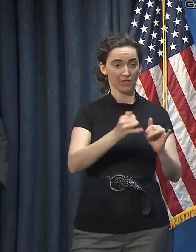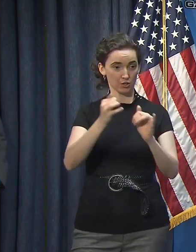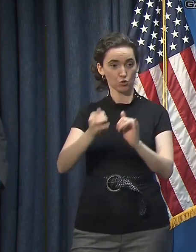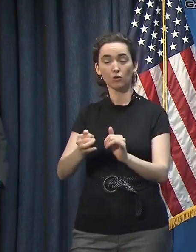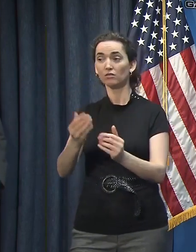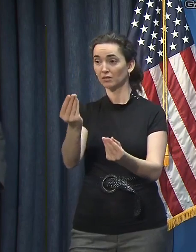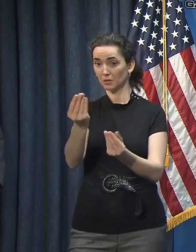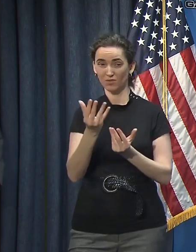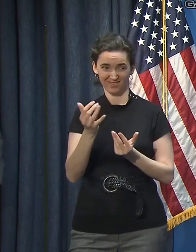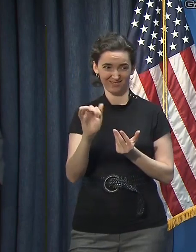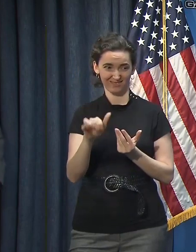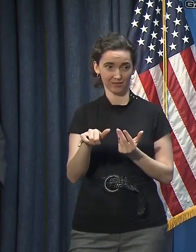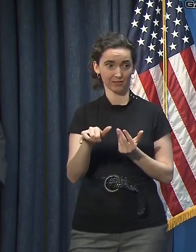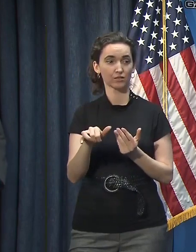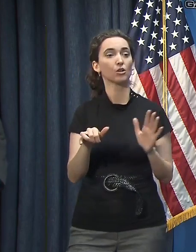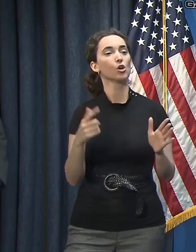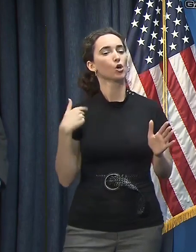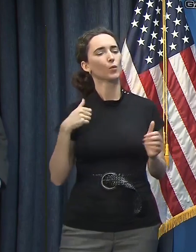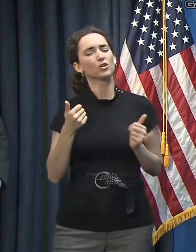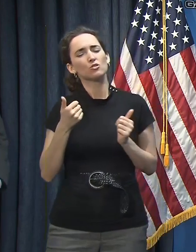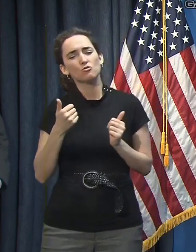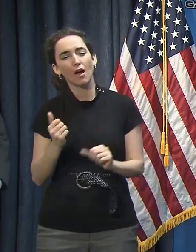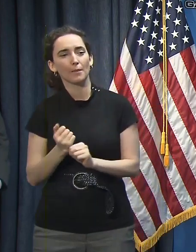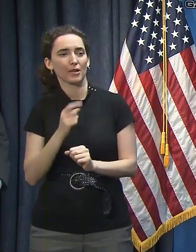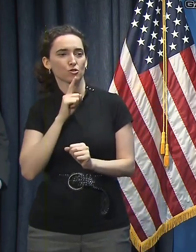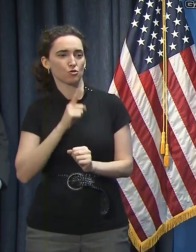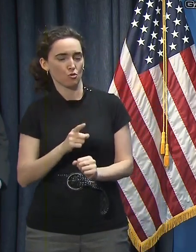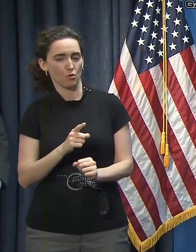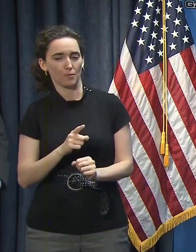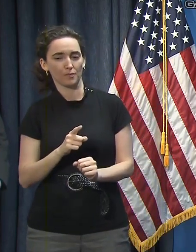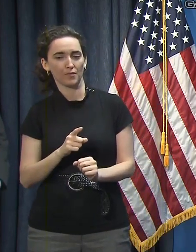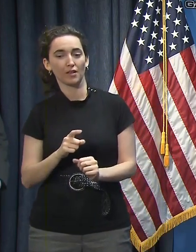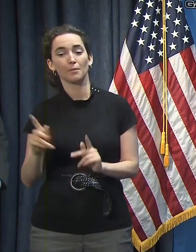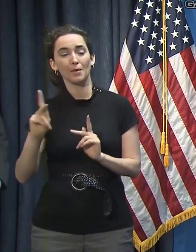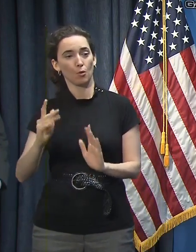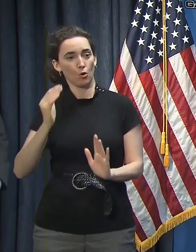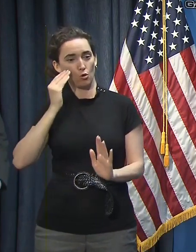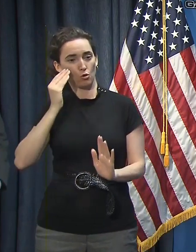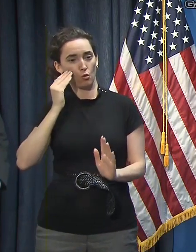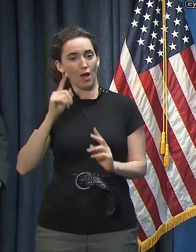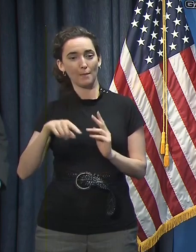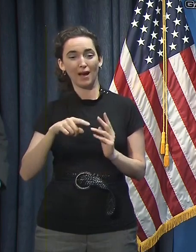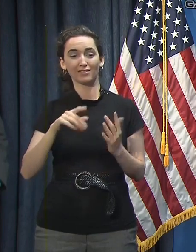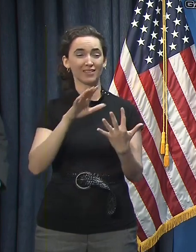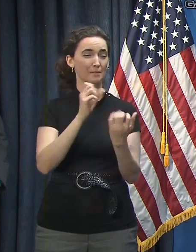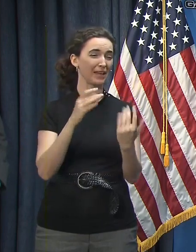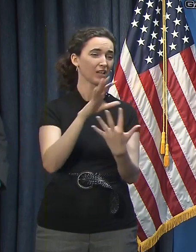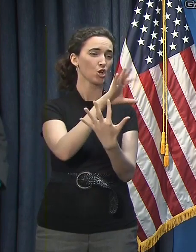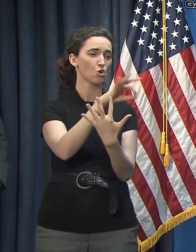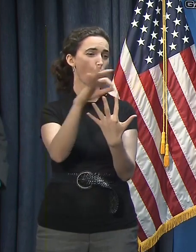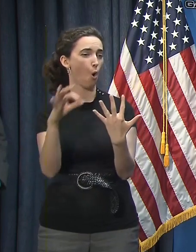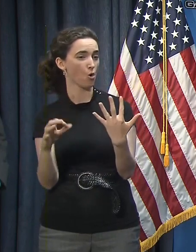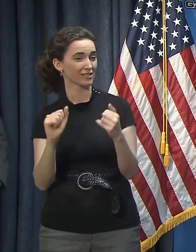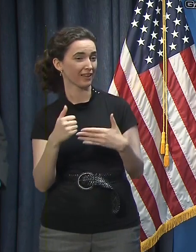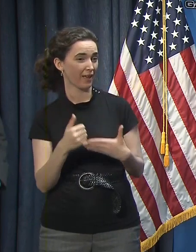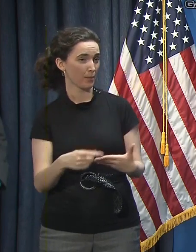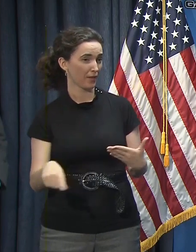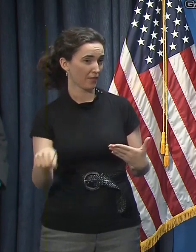that. We are trying to make sure people do are aware of the array of things that are out there that could potentially help